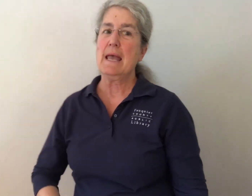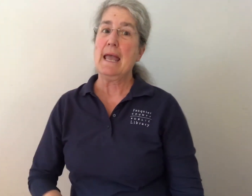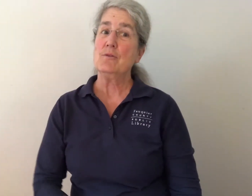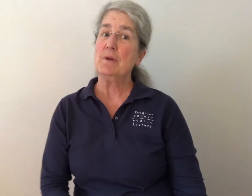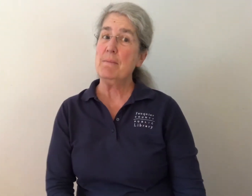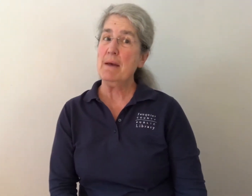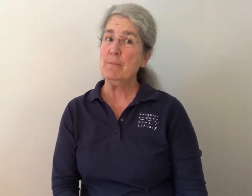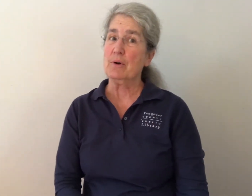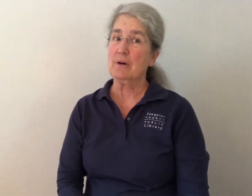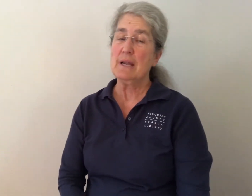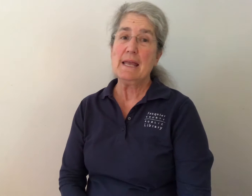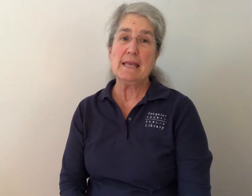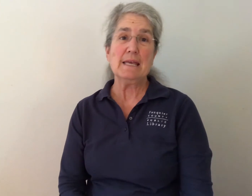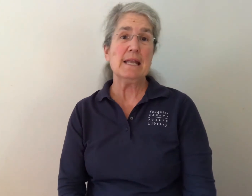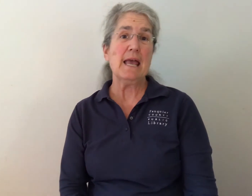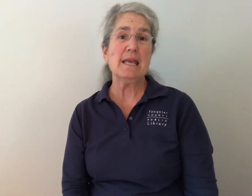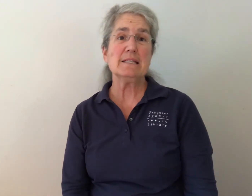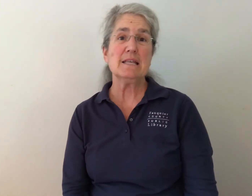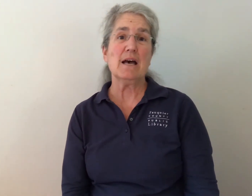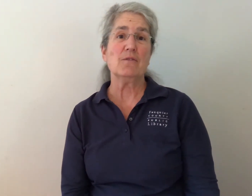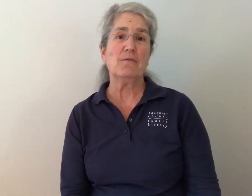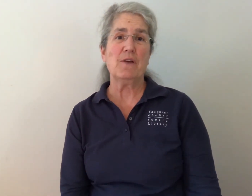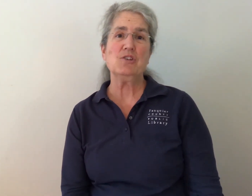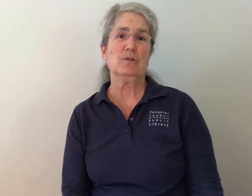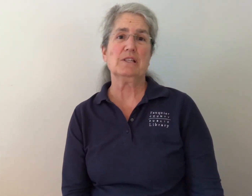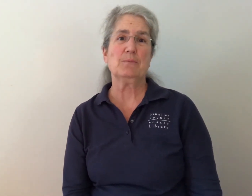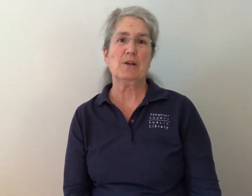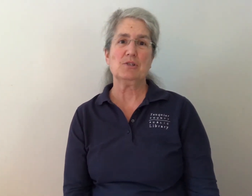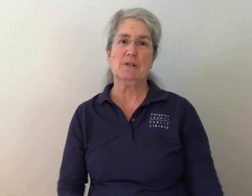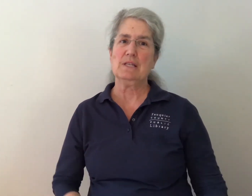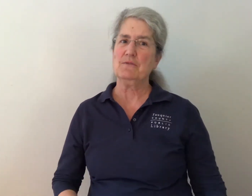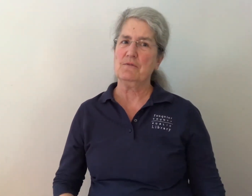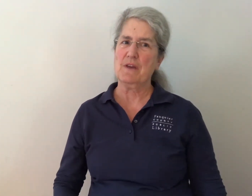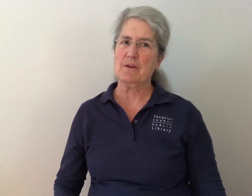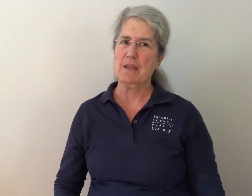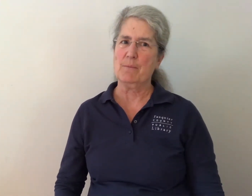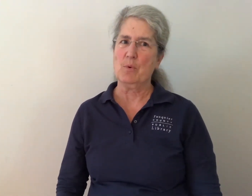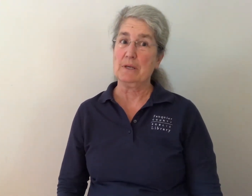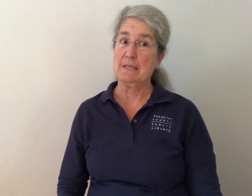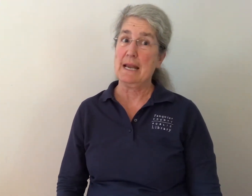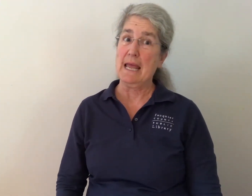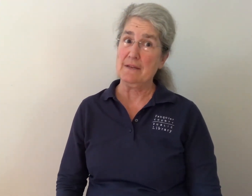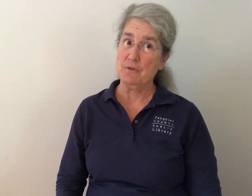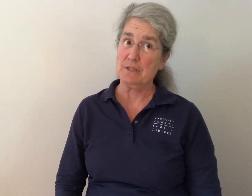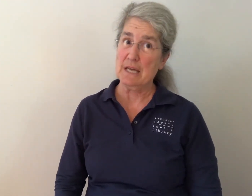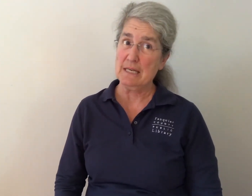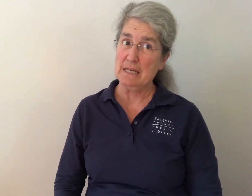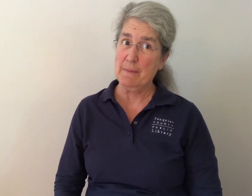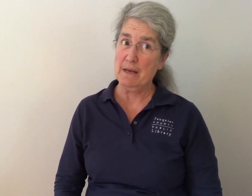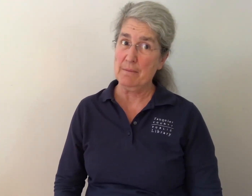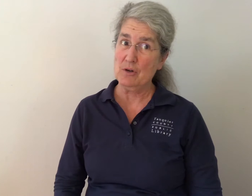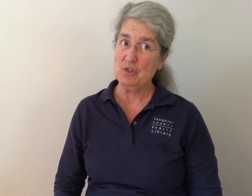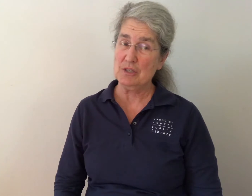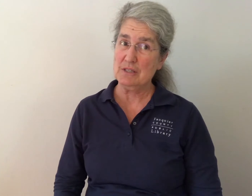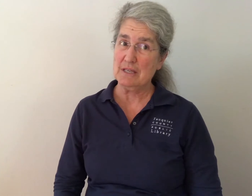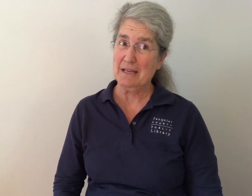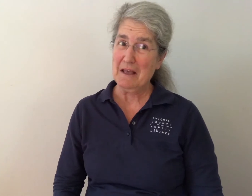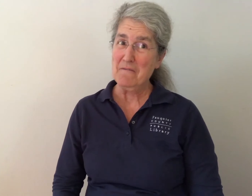And remember, in ASL, facial expression is very important. And if you're signing about emotions,